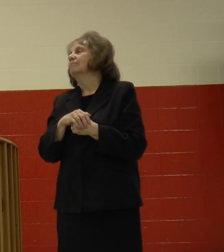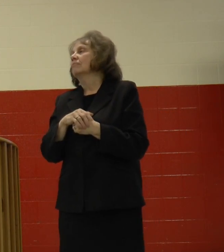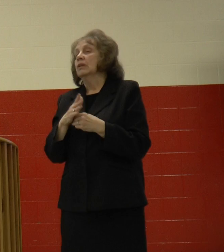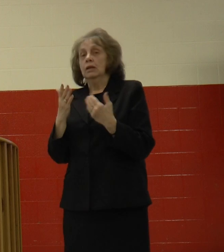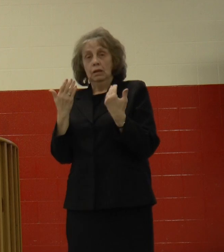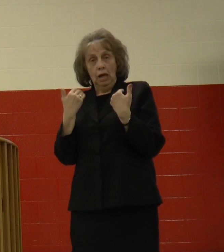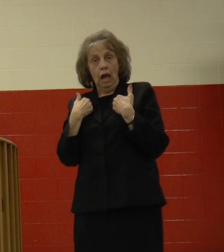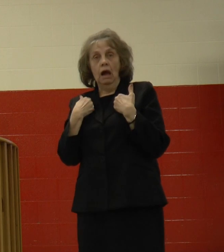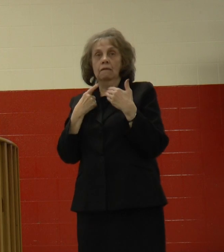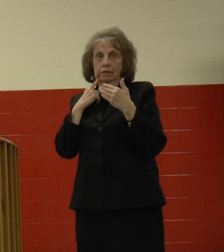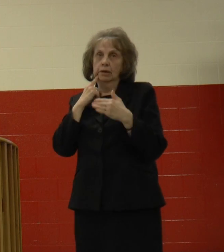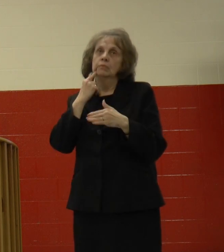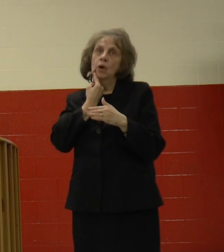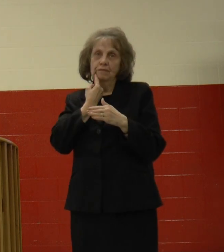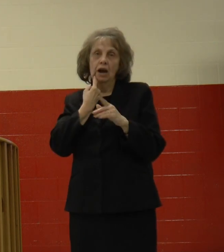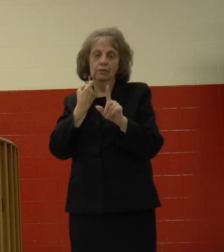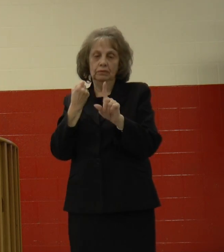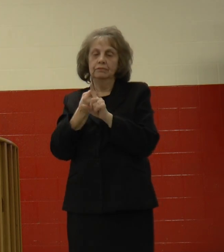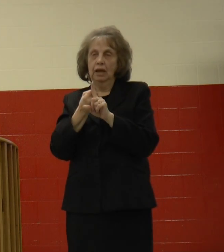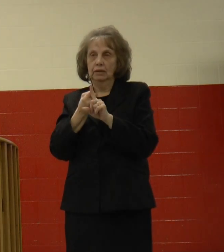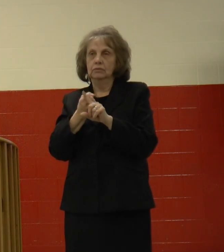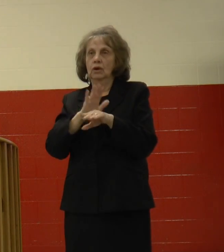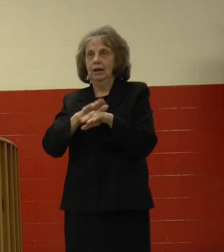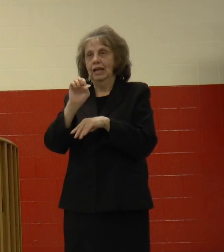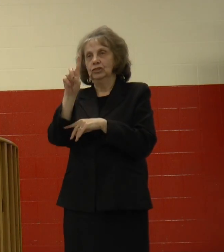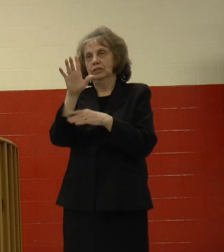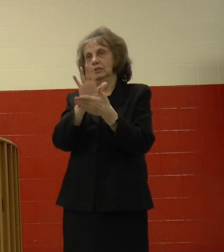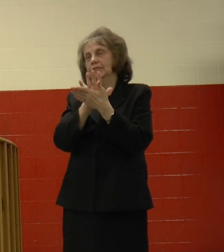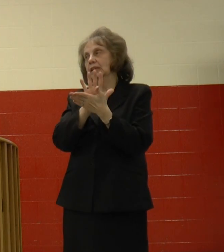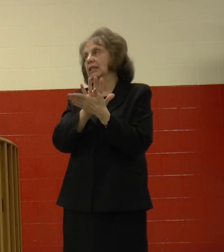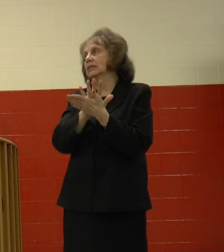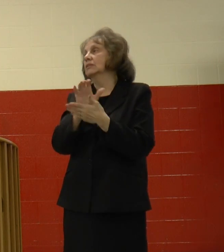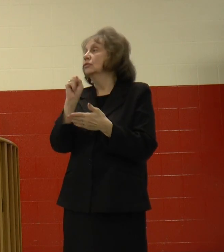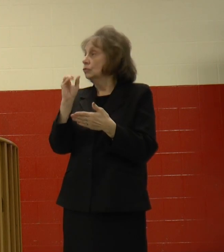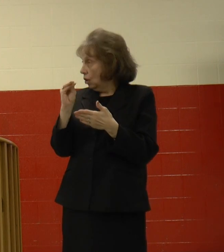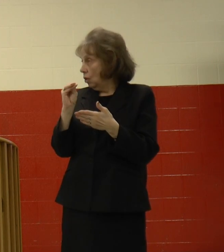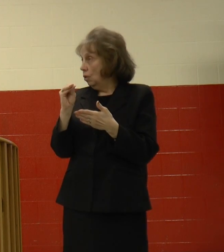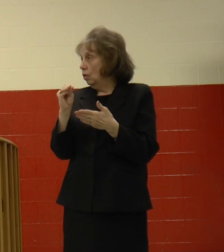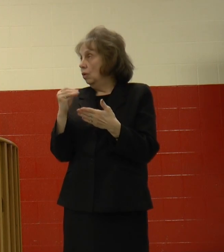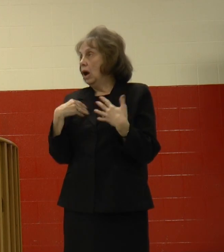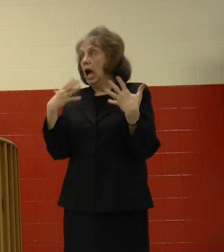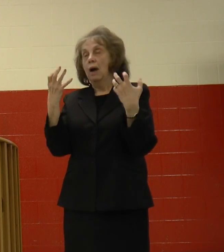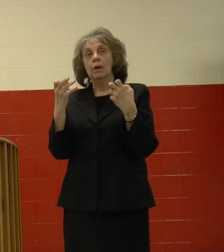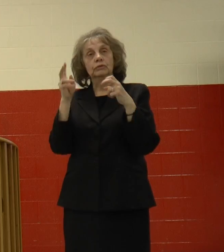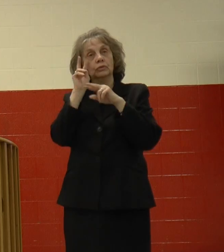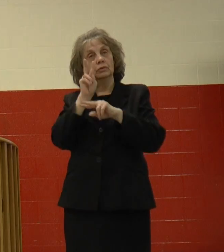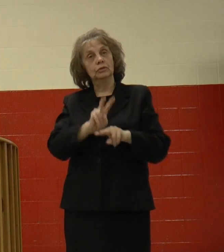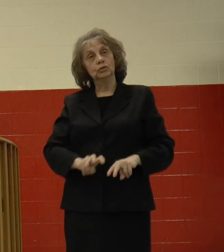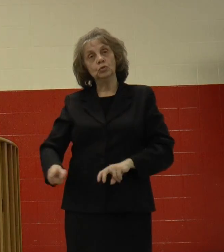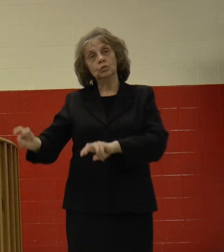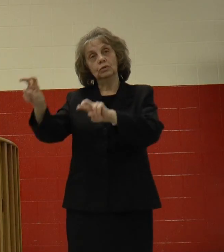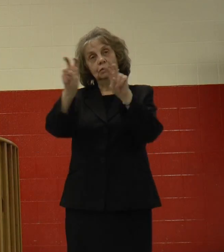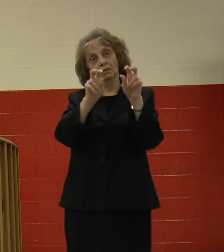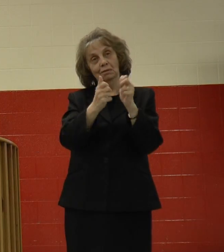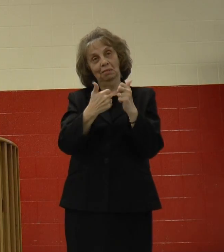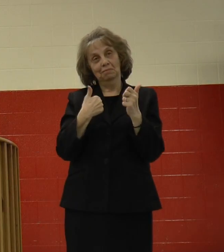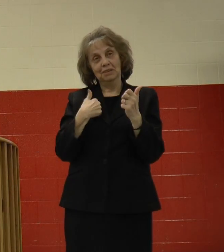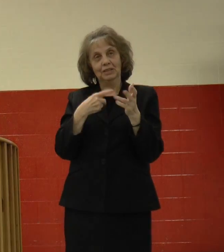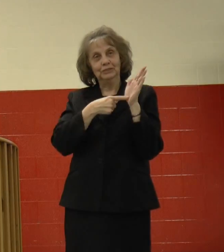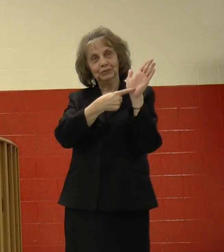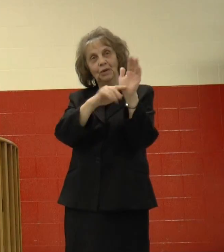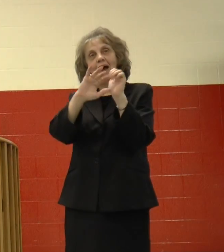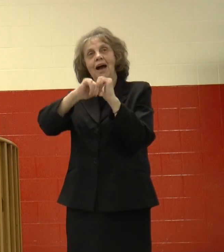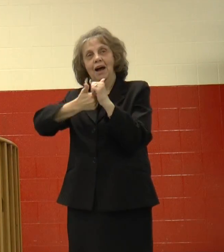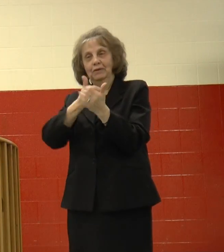fairly profound effect on educational facilities. So what I want to do is take you on a virtual tour, if you wouldn't mind, showing